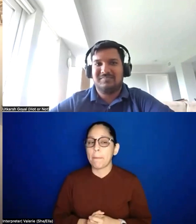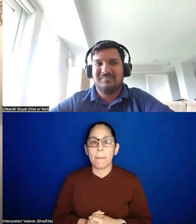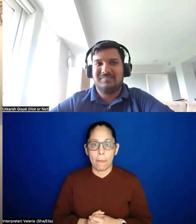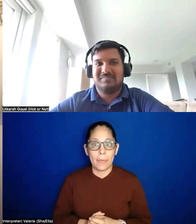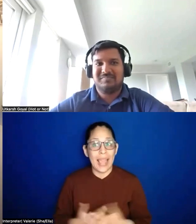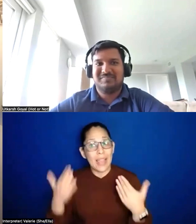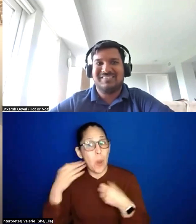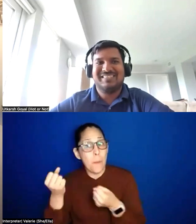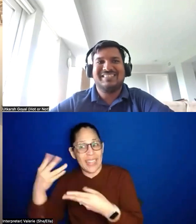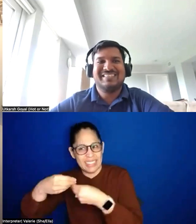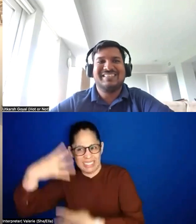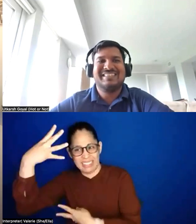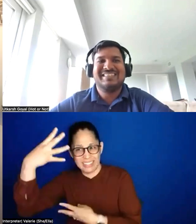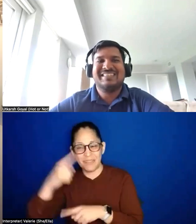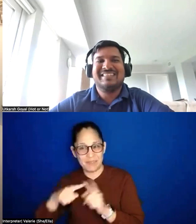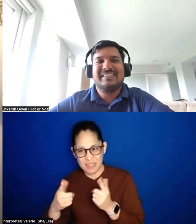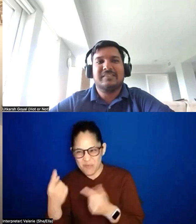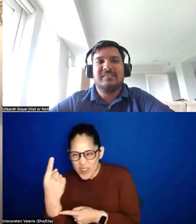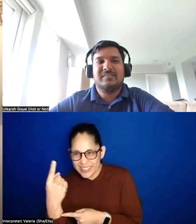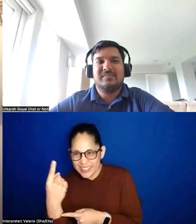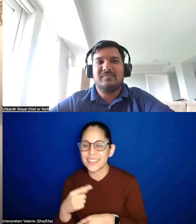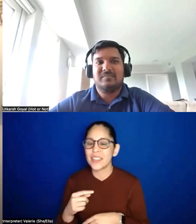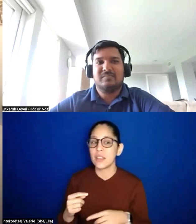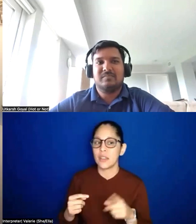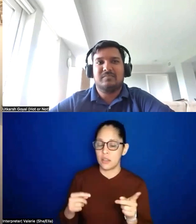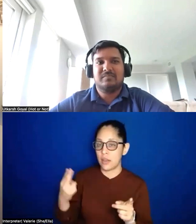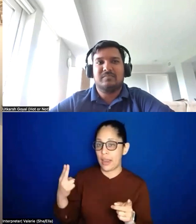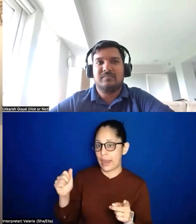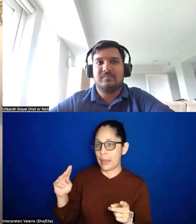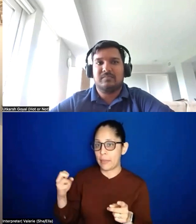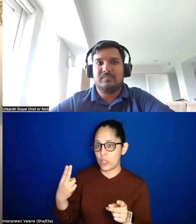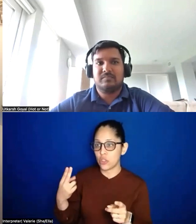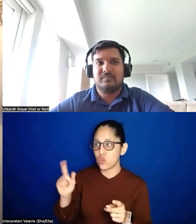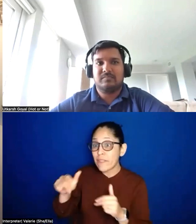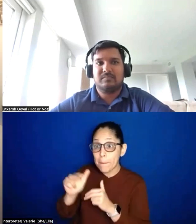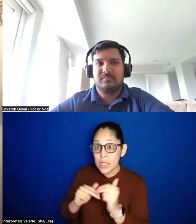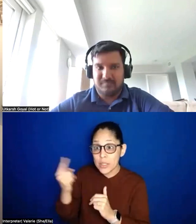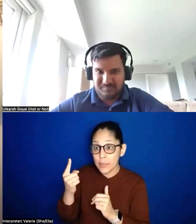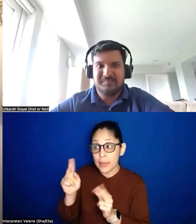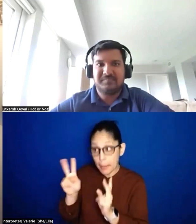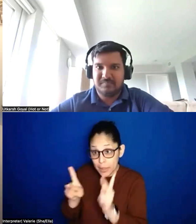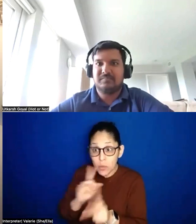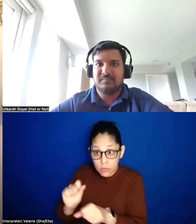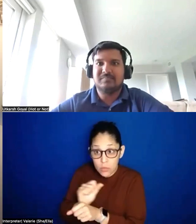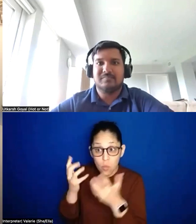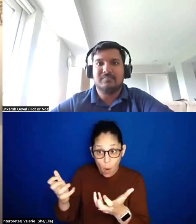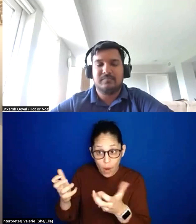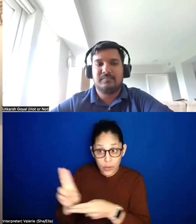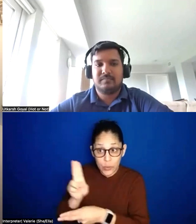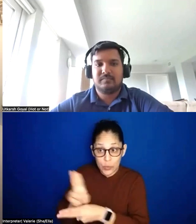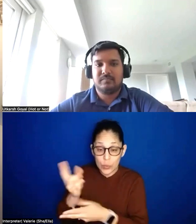many. I think you have to build something that people want, that